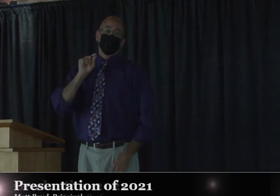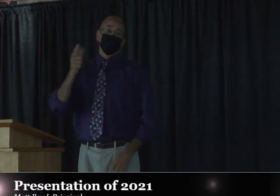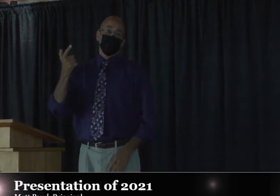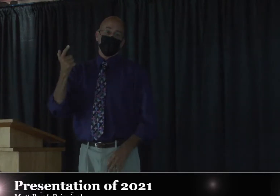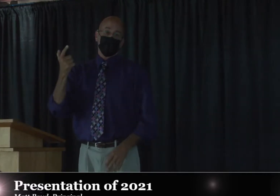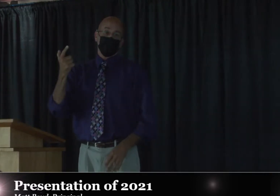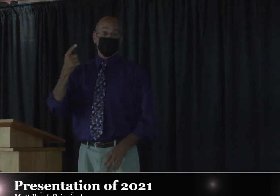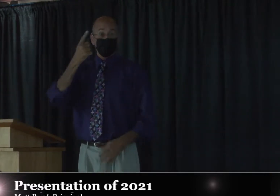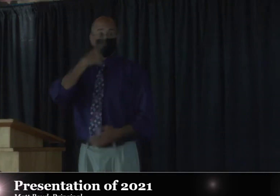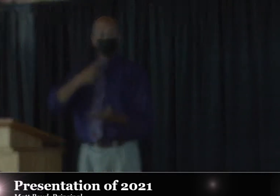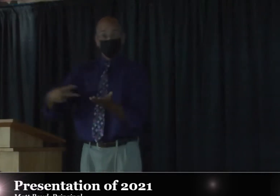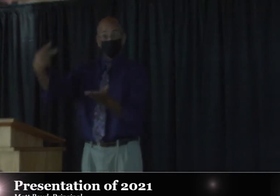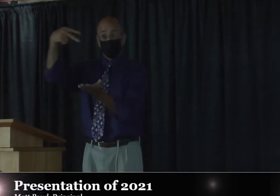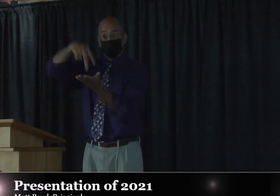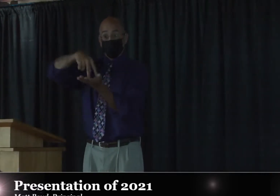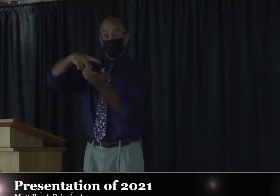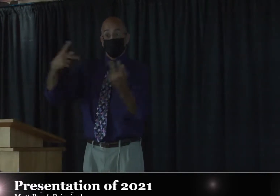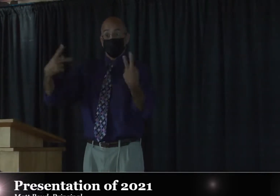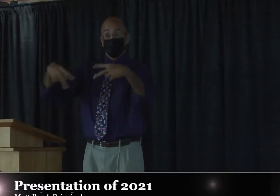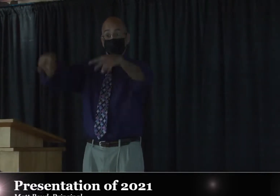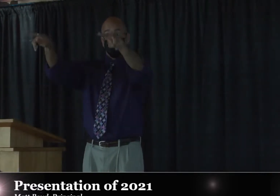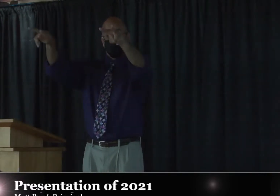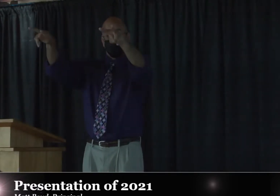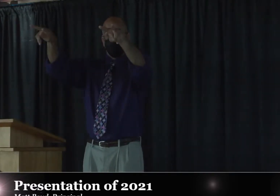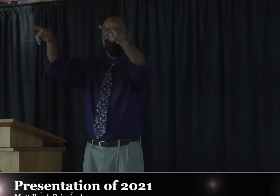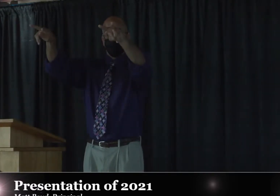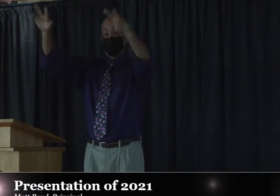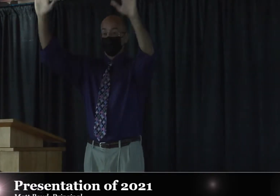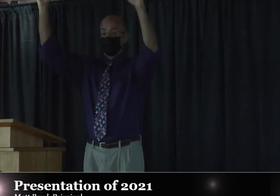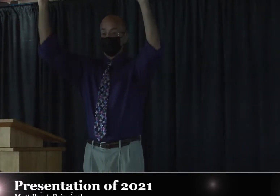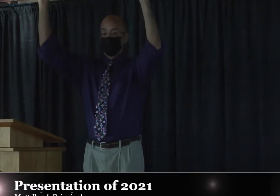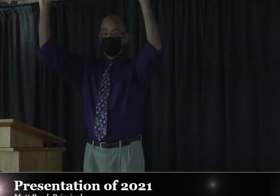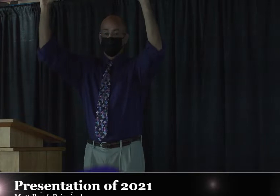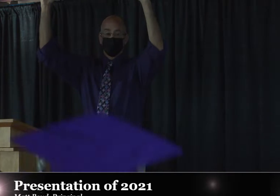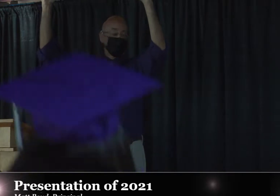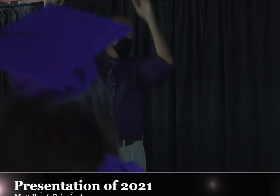I'm proud to present the class of 2021.